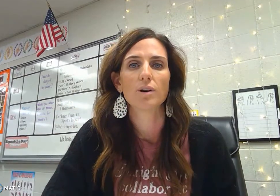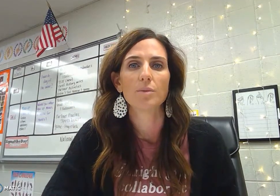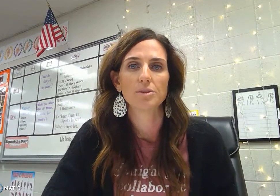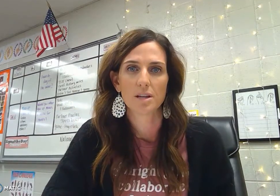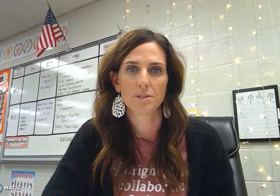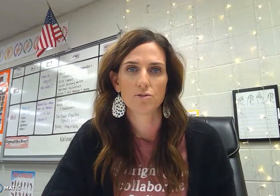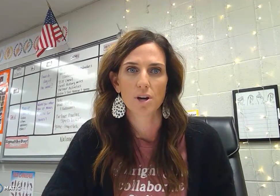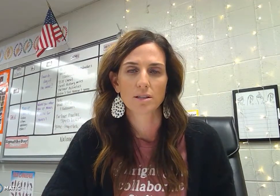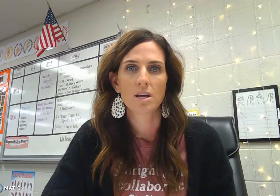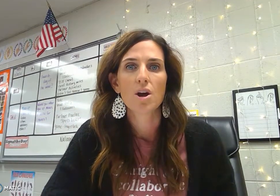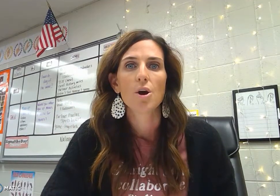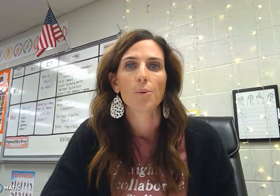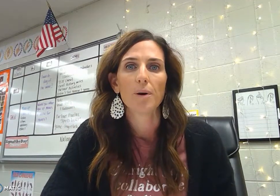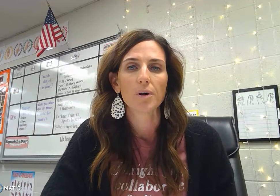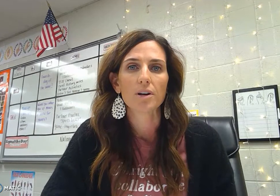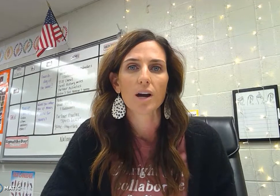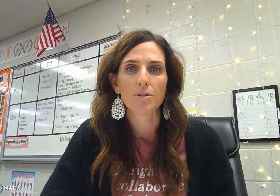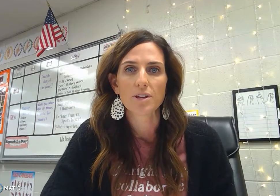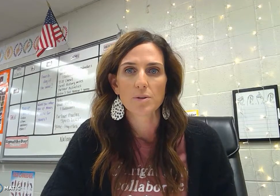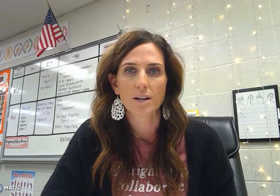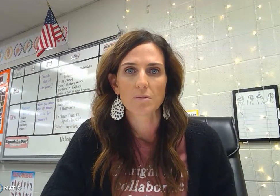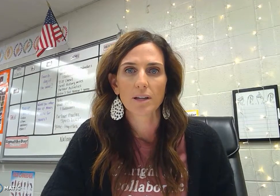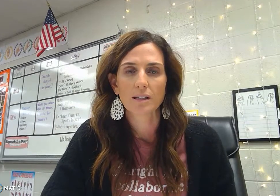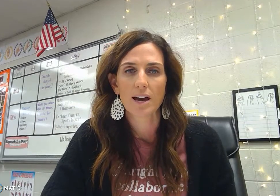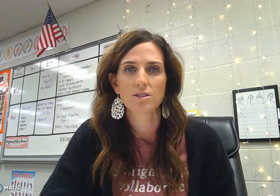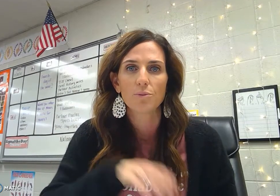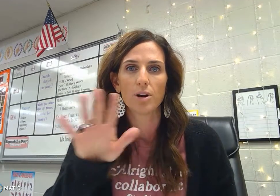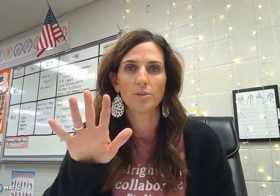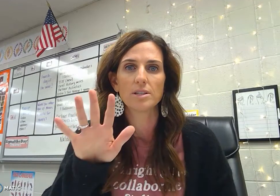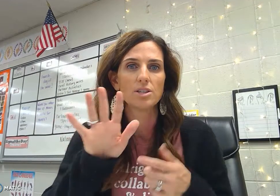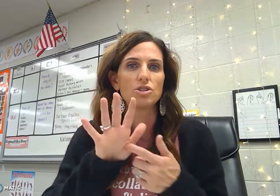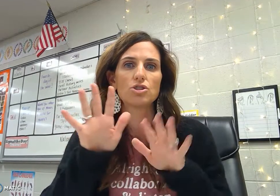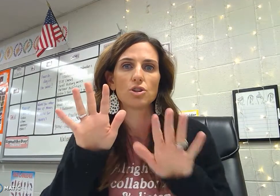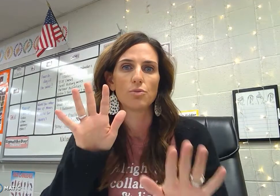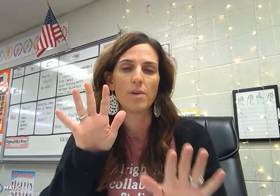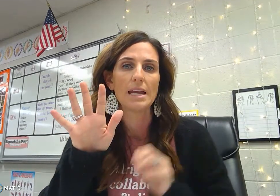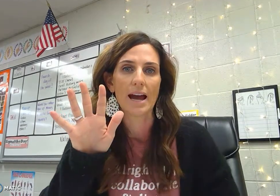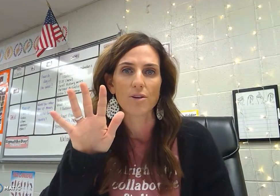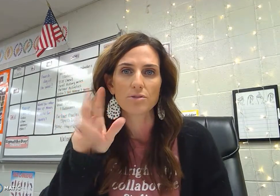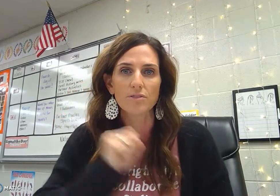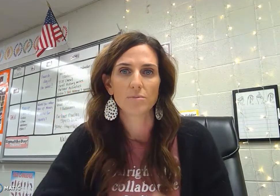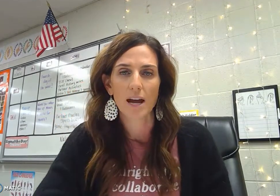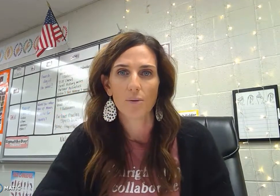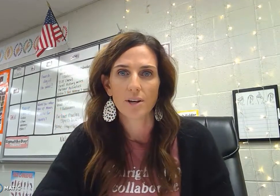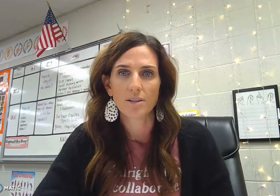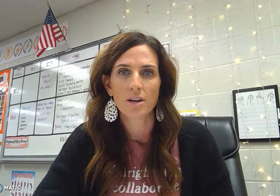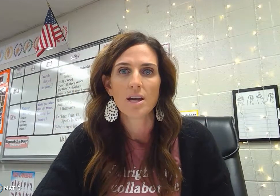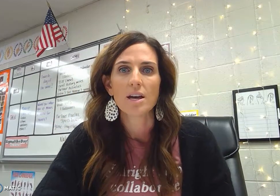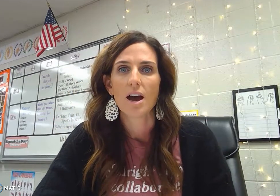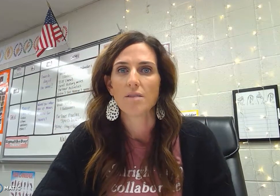couple tips and tricks. Remember a couple things we talked about in class. Your palm orientation should remain out from now on. You